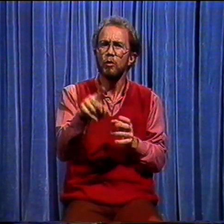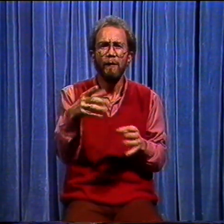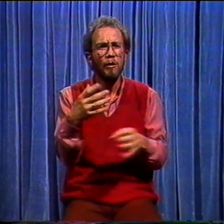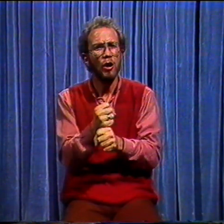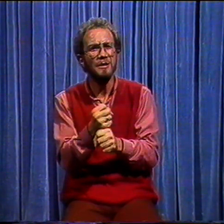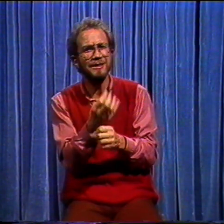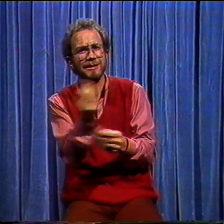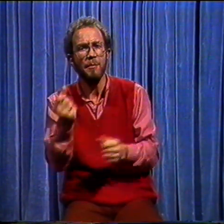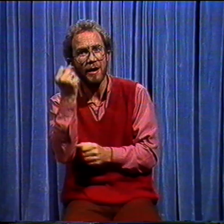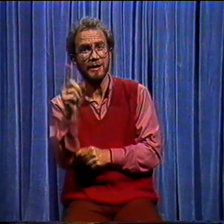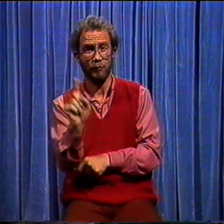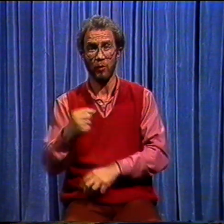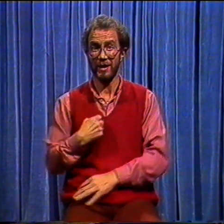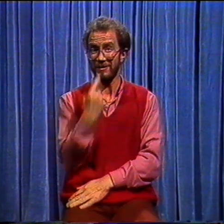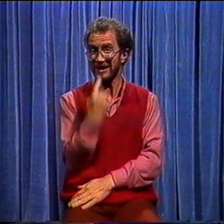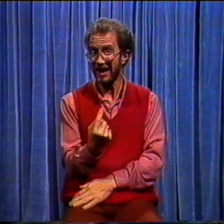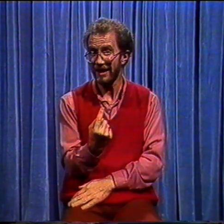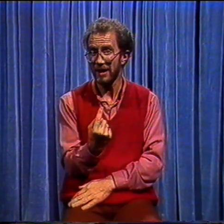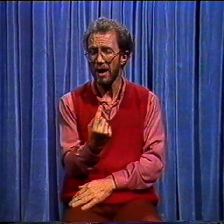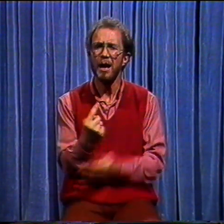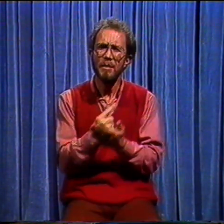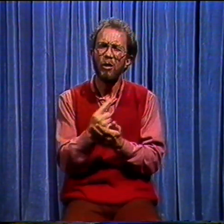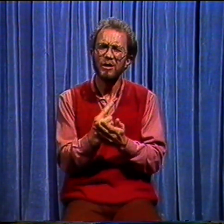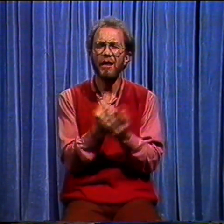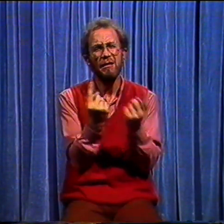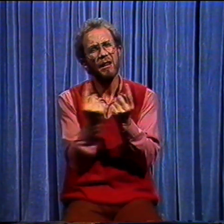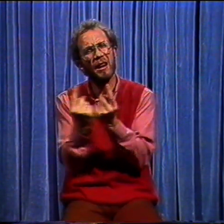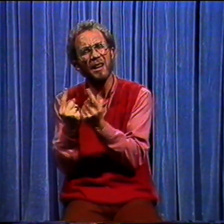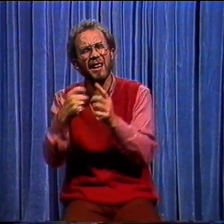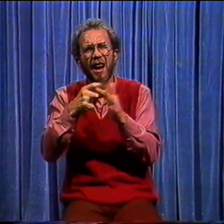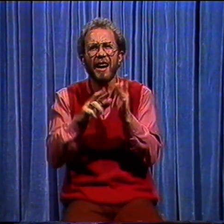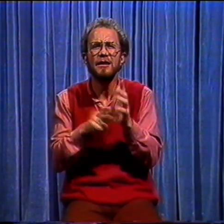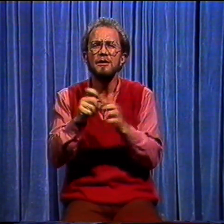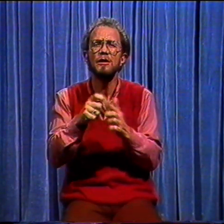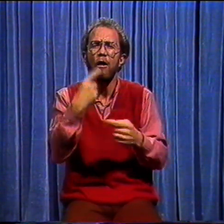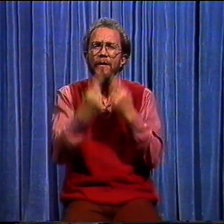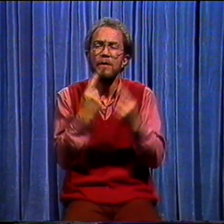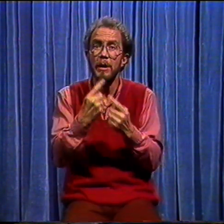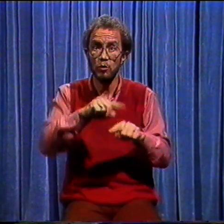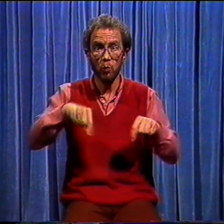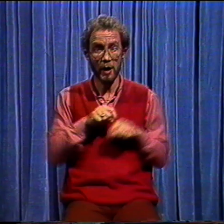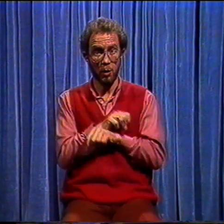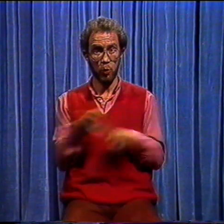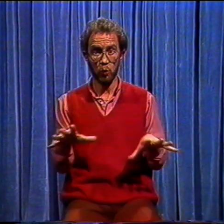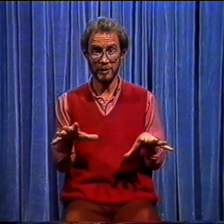so you've got some idea of what, from what I've said, about the kind of information that we